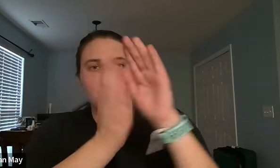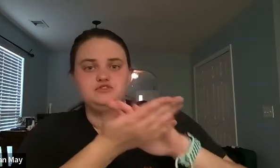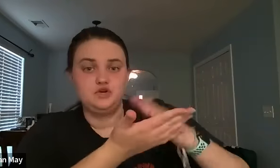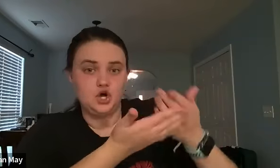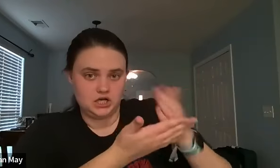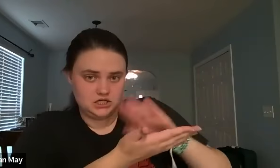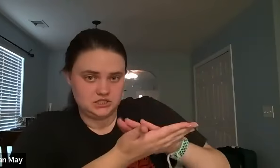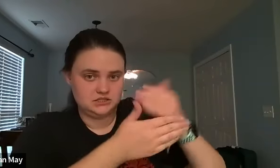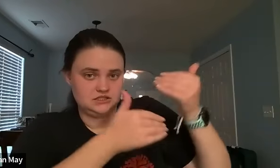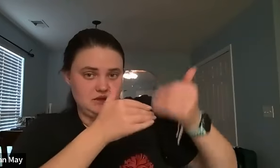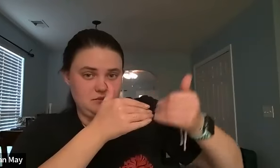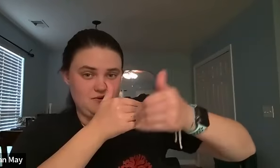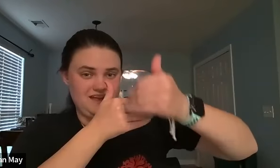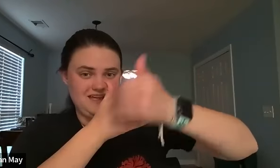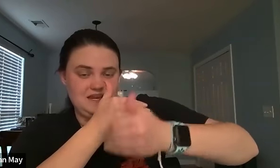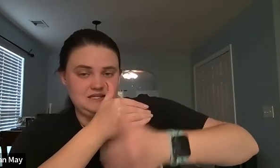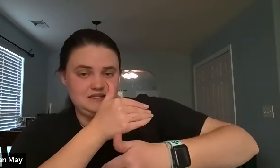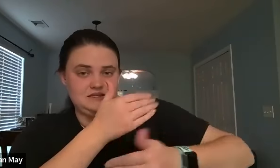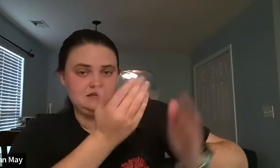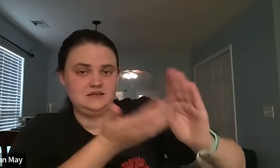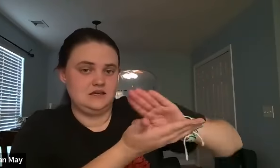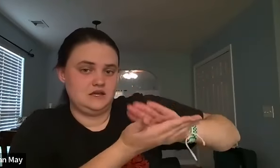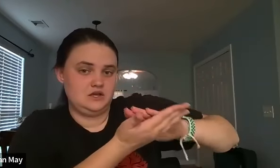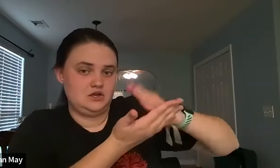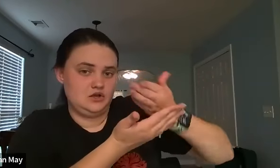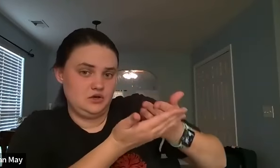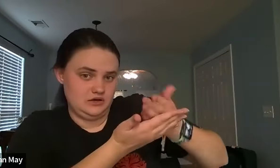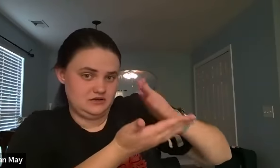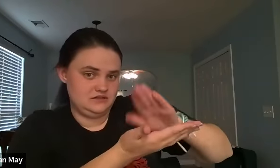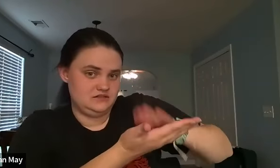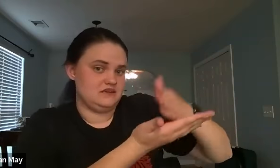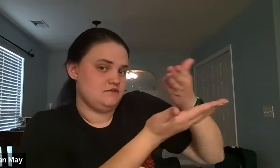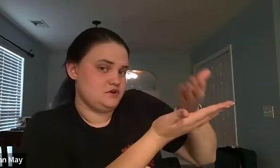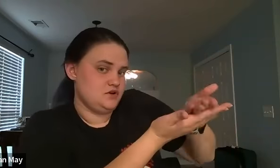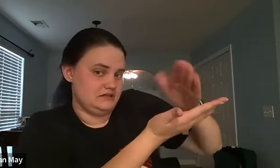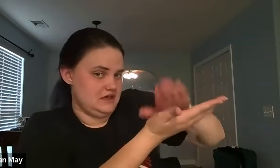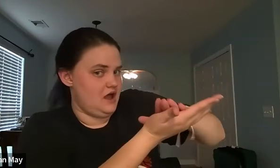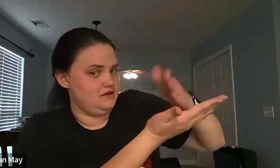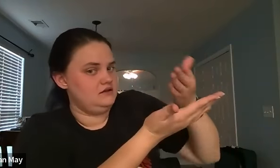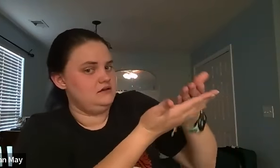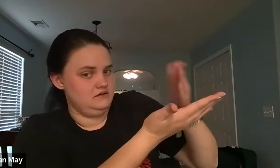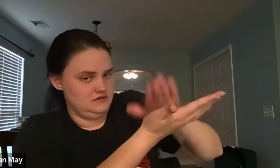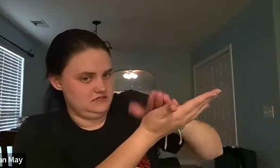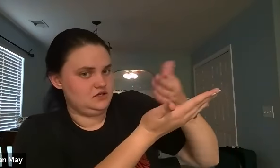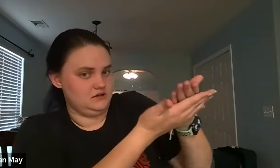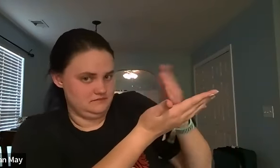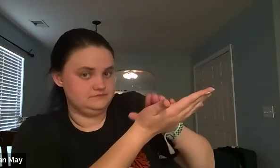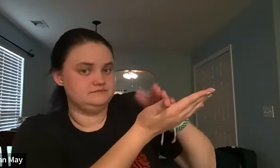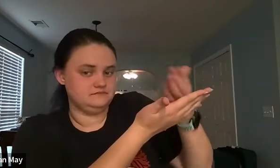do cook. So like bread, cook. So the sign for cook, yeah, is cook.